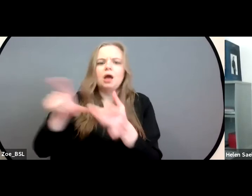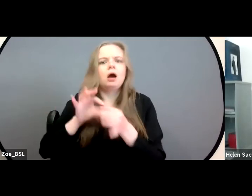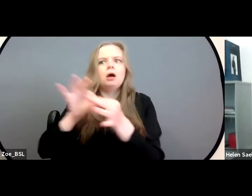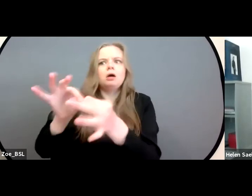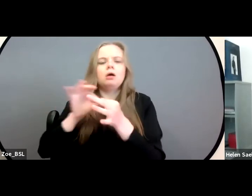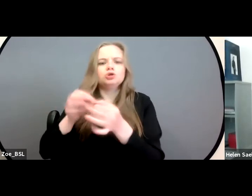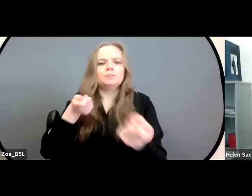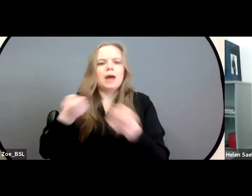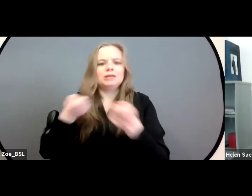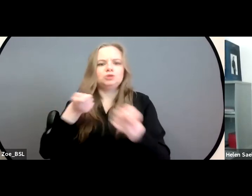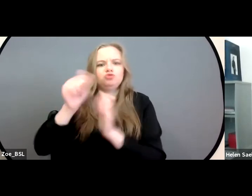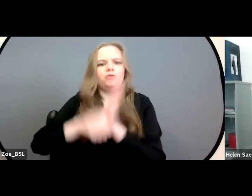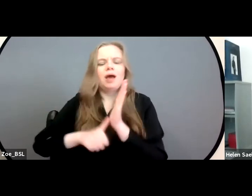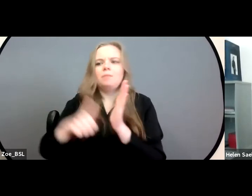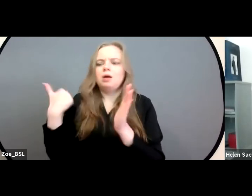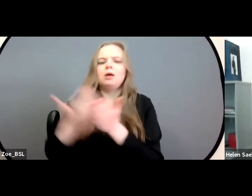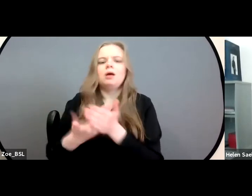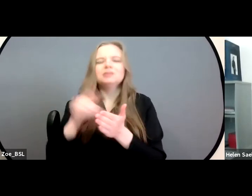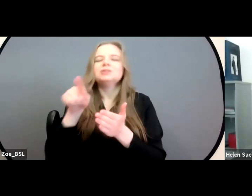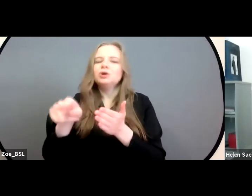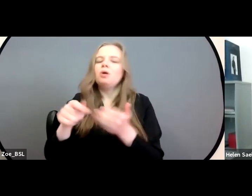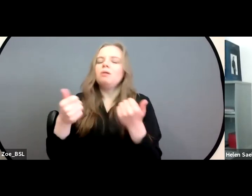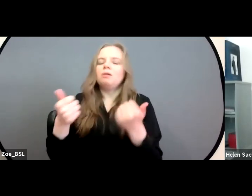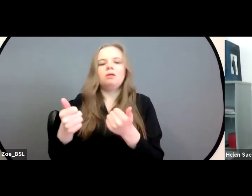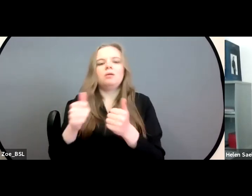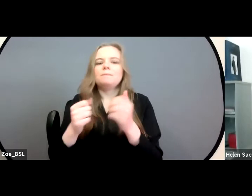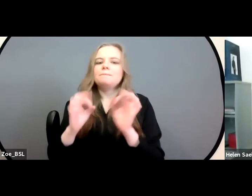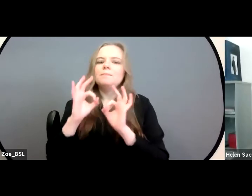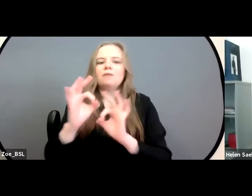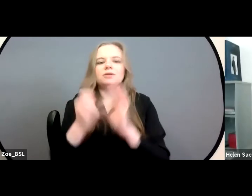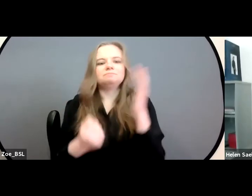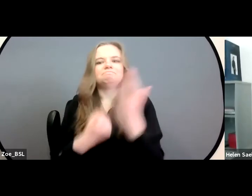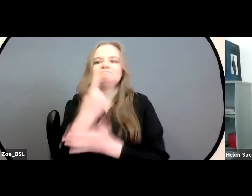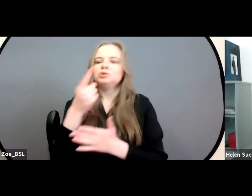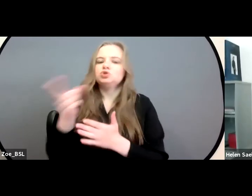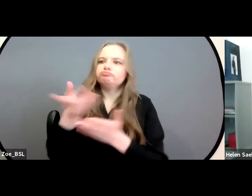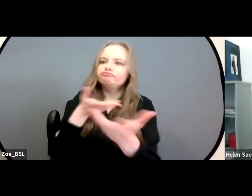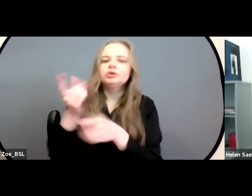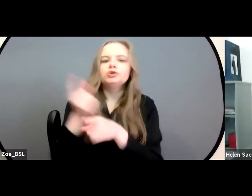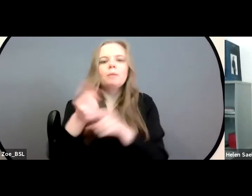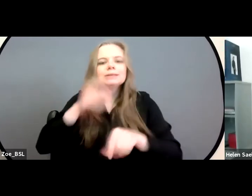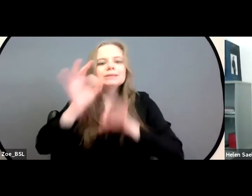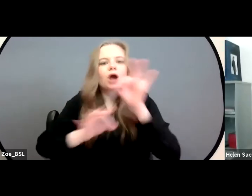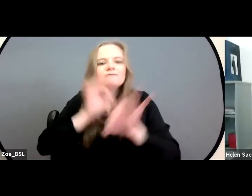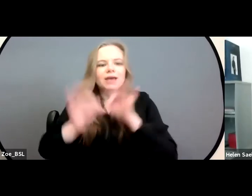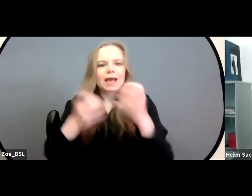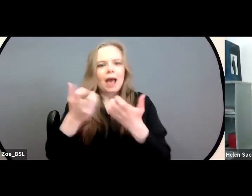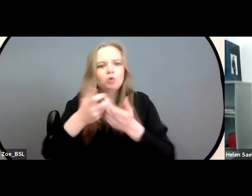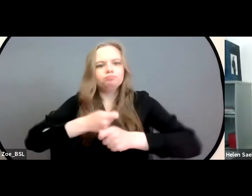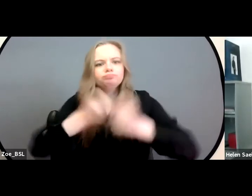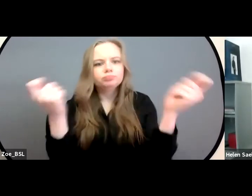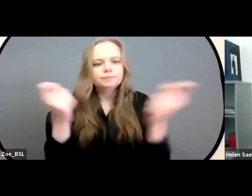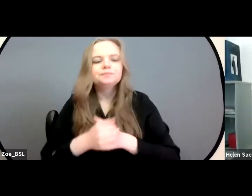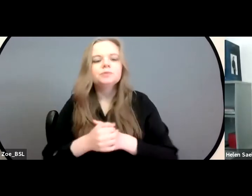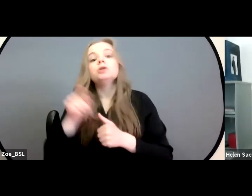to come to them to talk about delivering the survey this year. And as we came together to